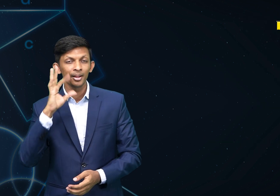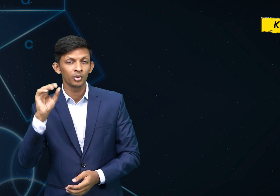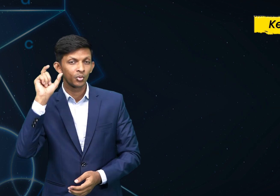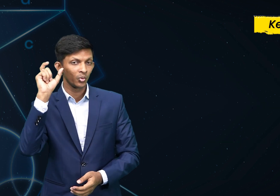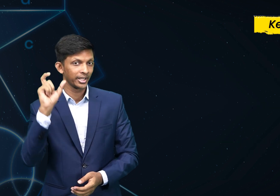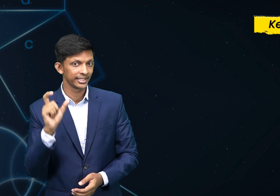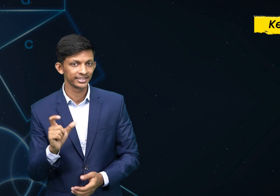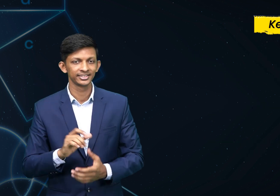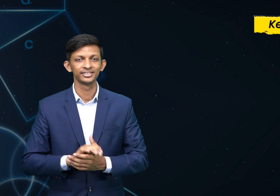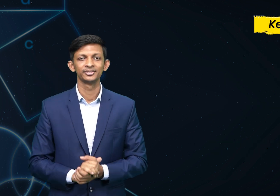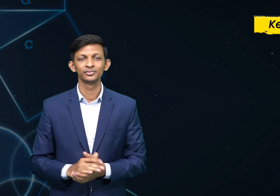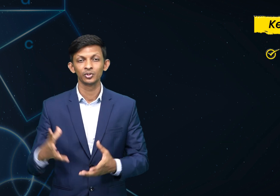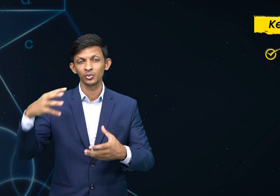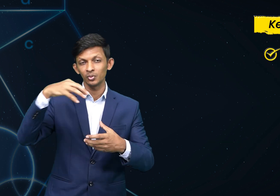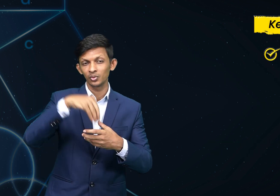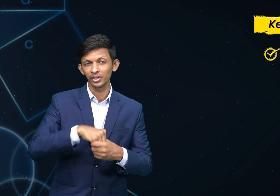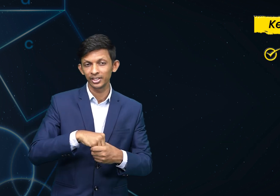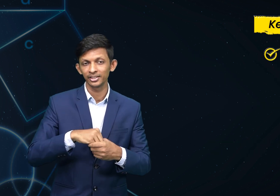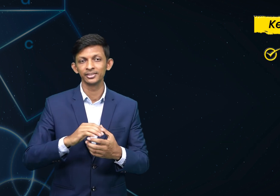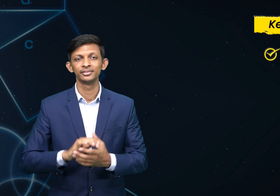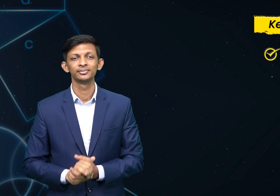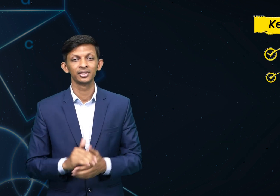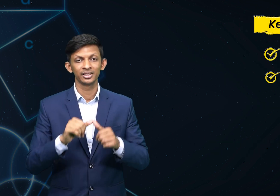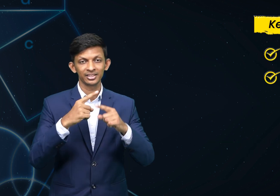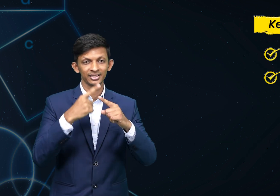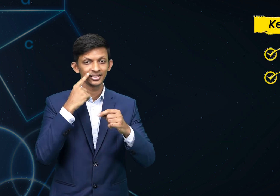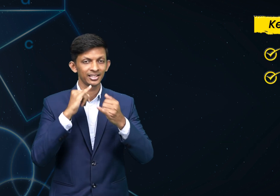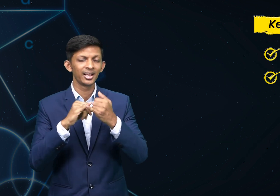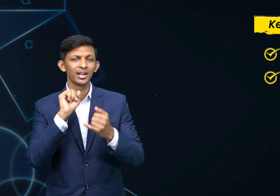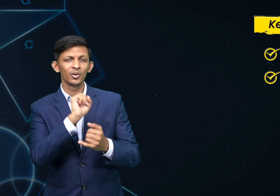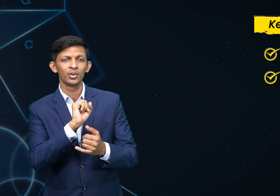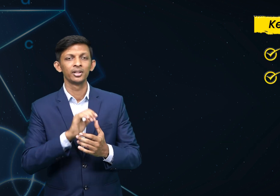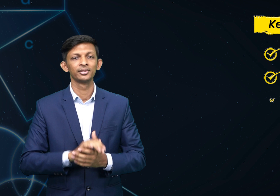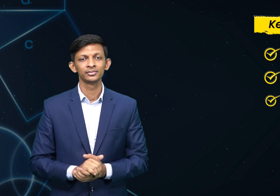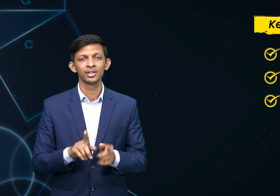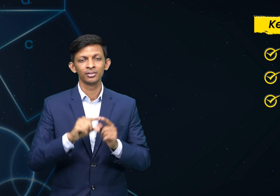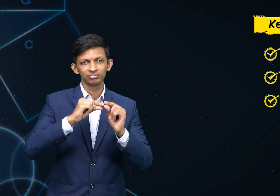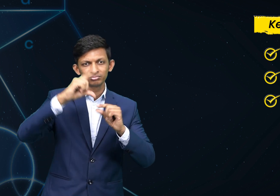Keywords from this lesson are set, axis, graph,